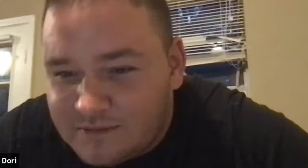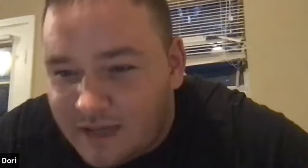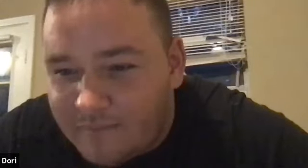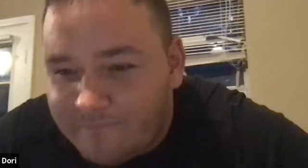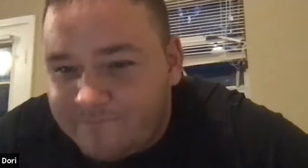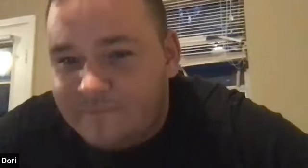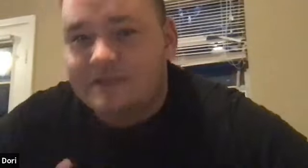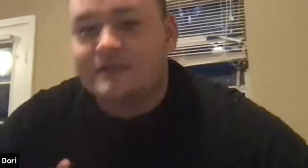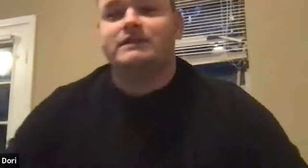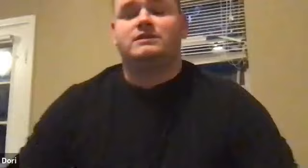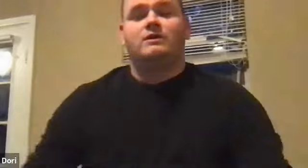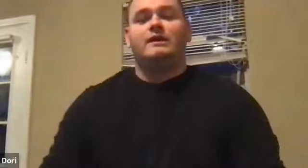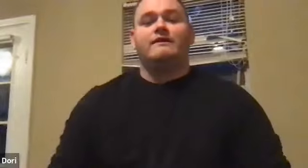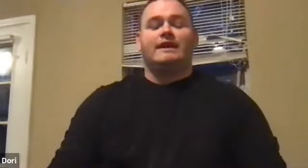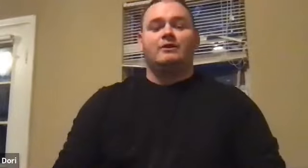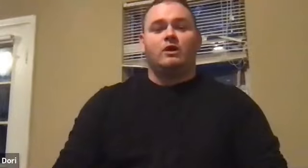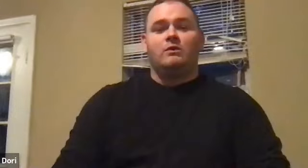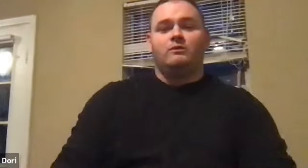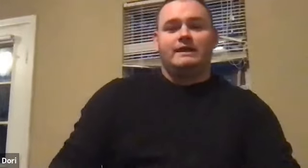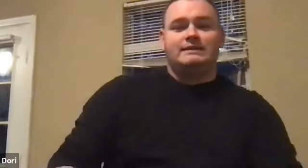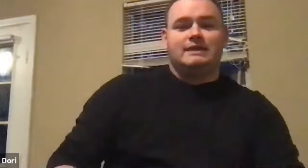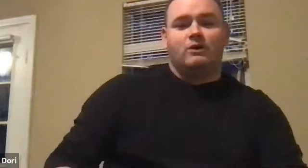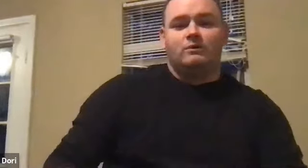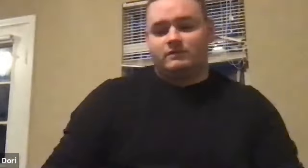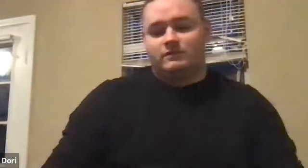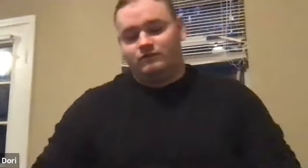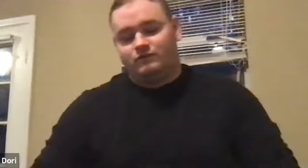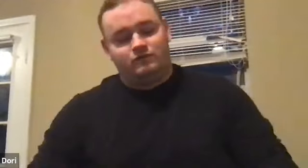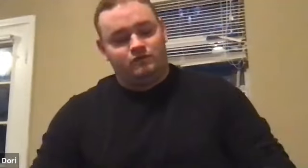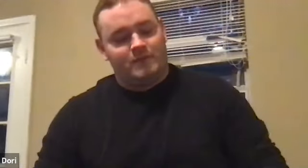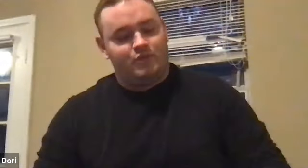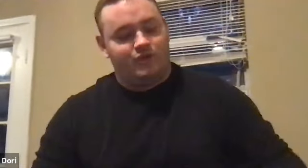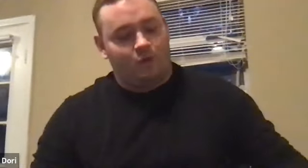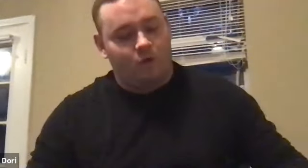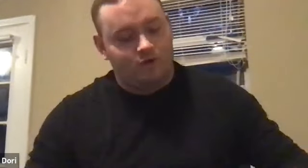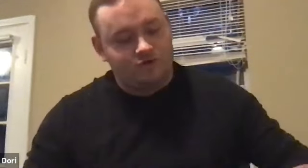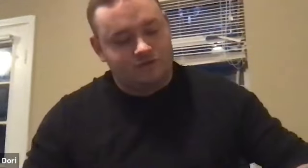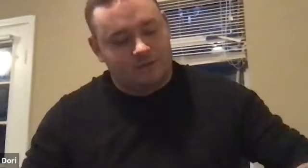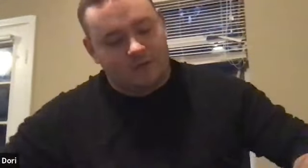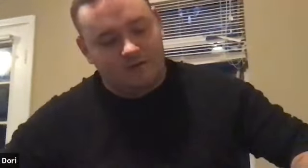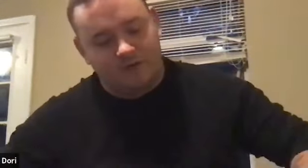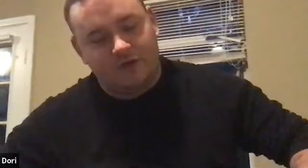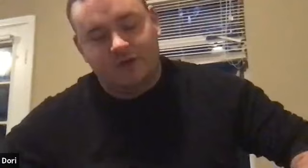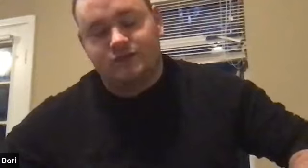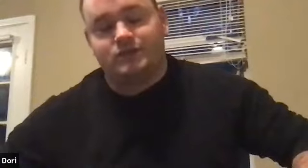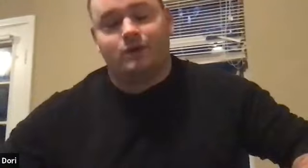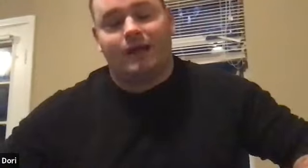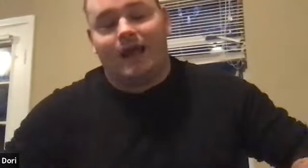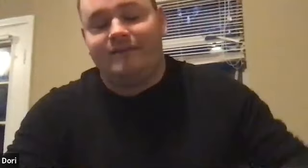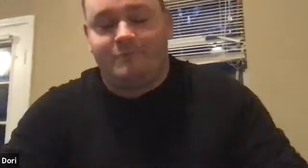Yeah. So if anyone needs help remembering the words that we went over, just go to